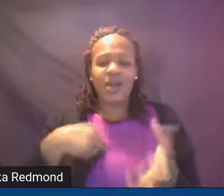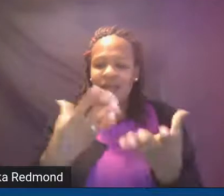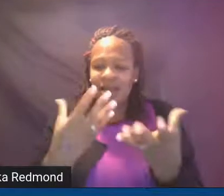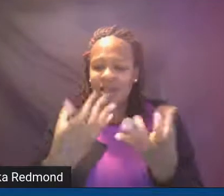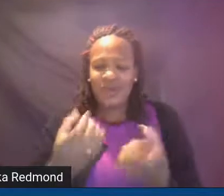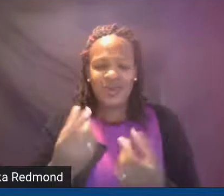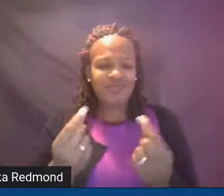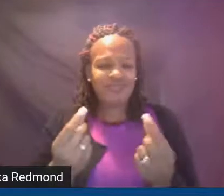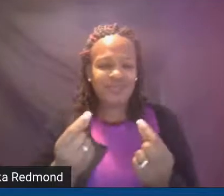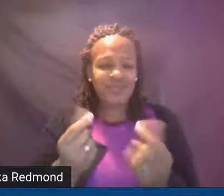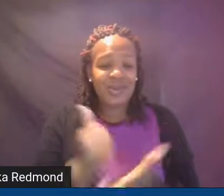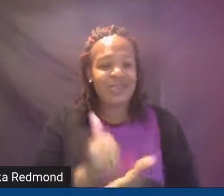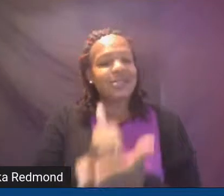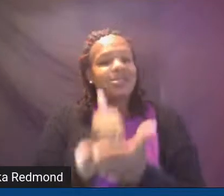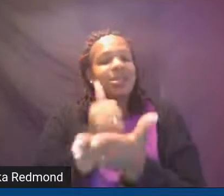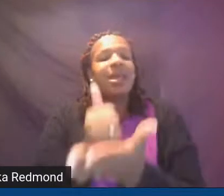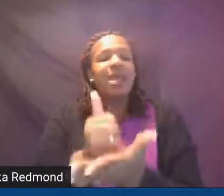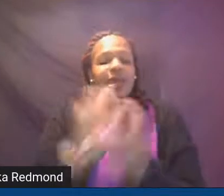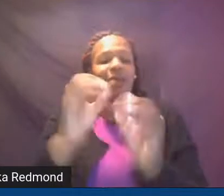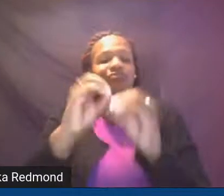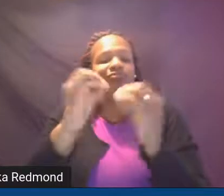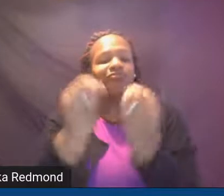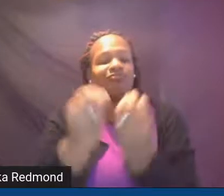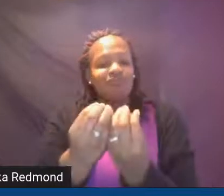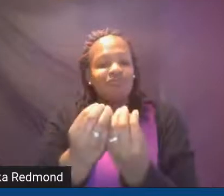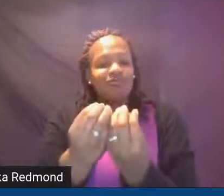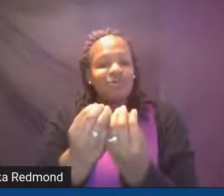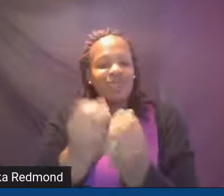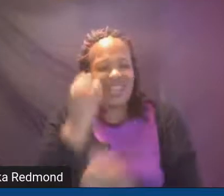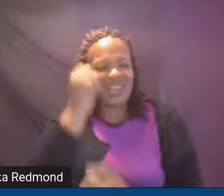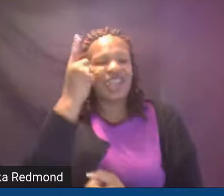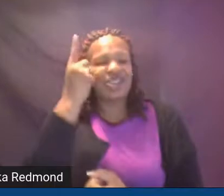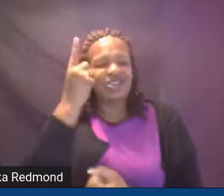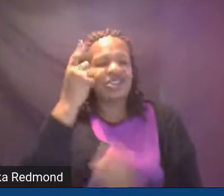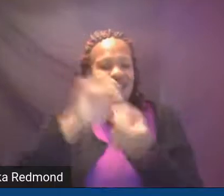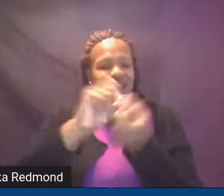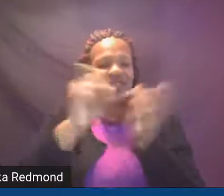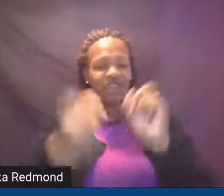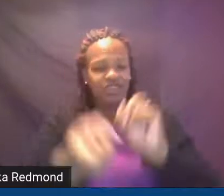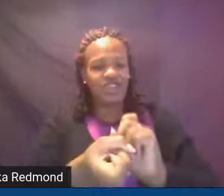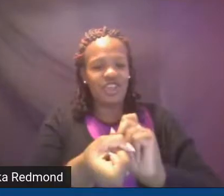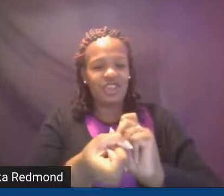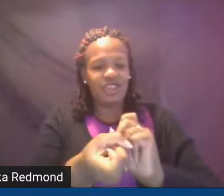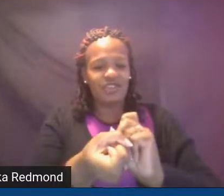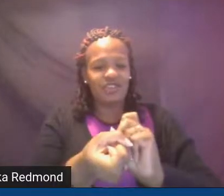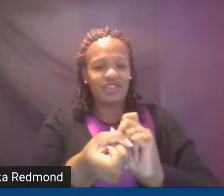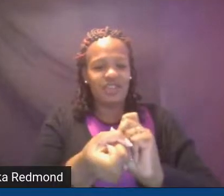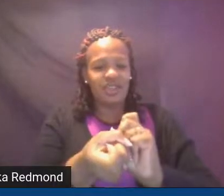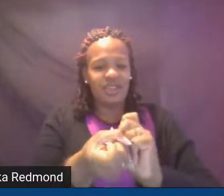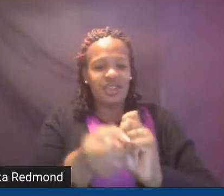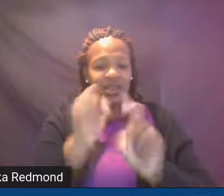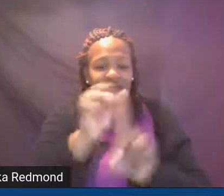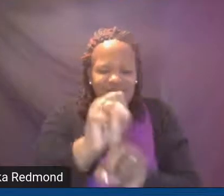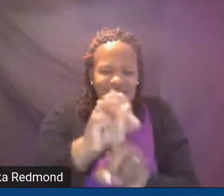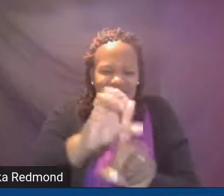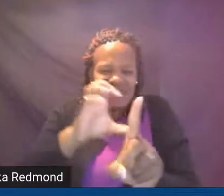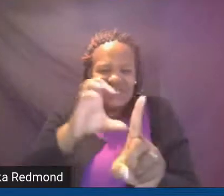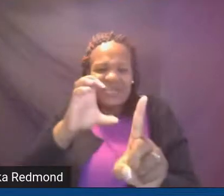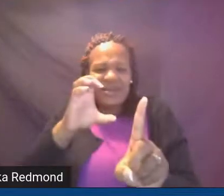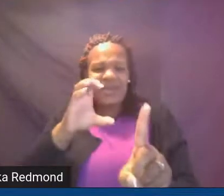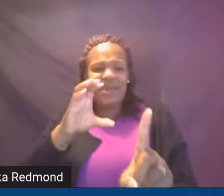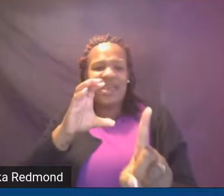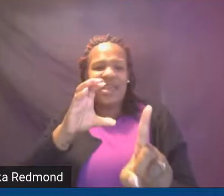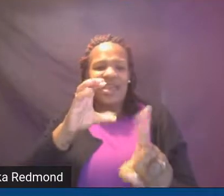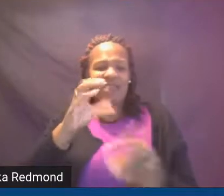help organizations make sense out of that change and how and to expand their thinking about what's possible. And at the